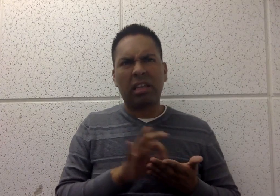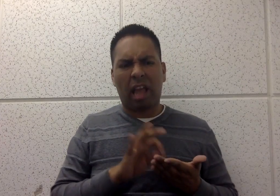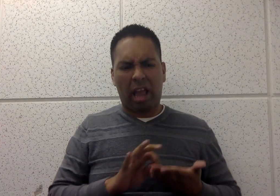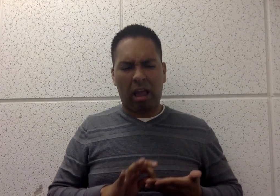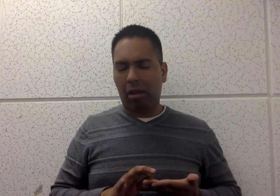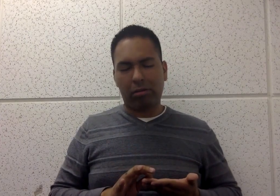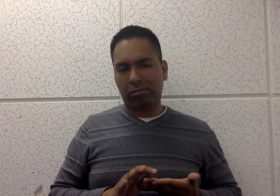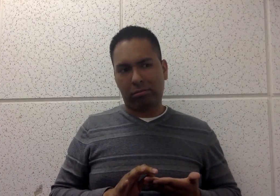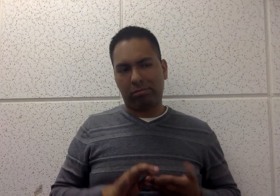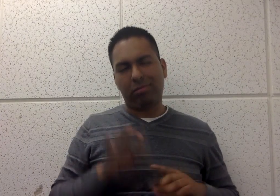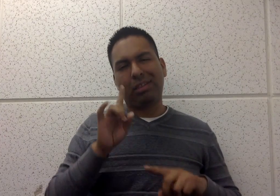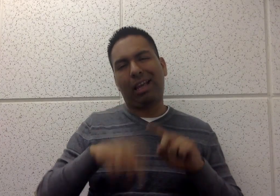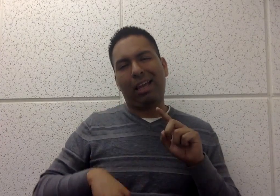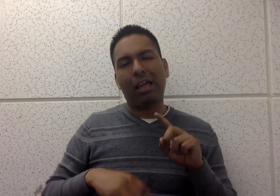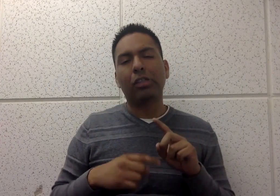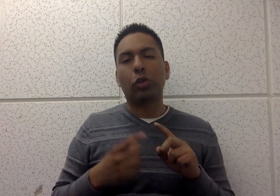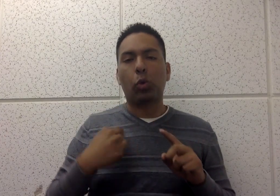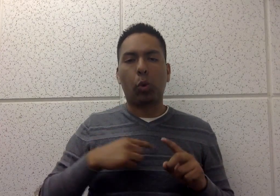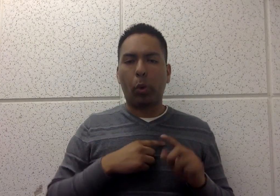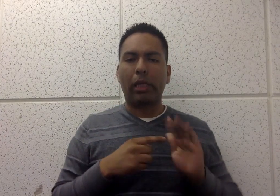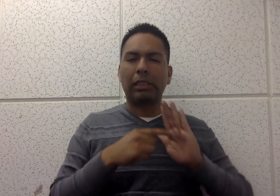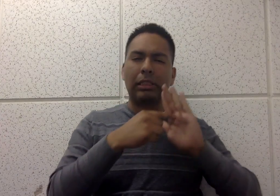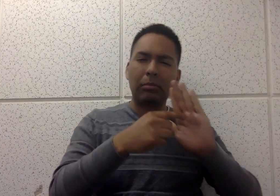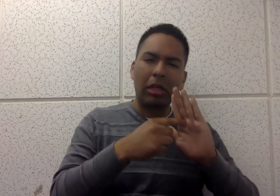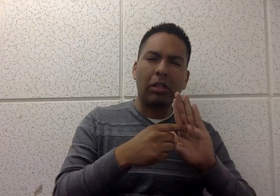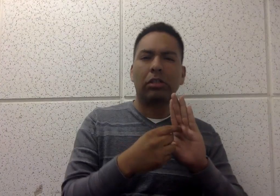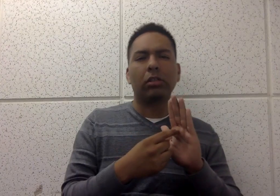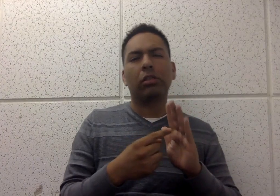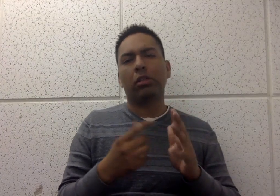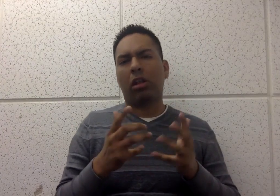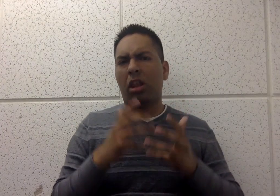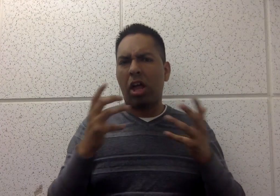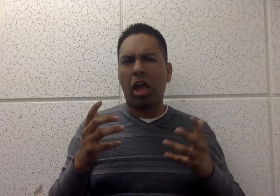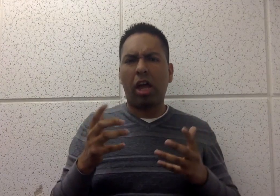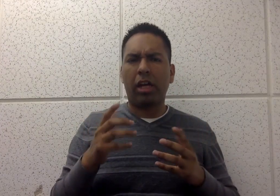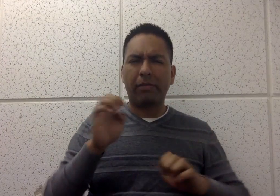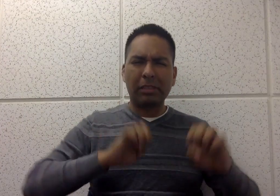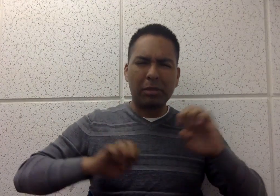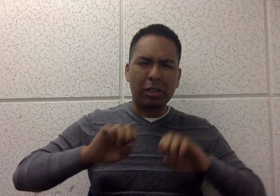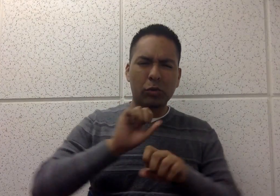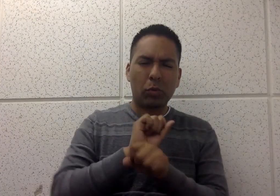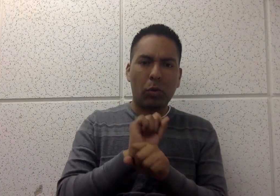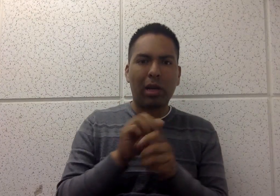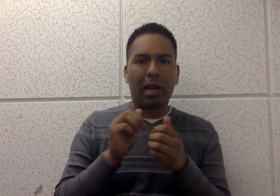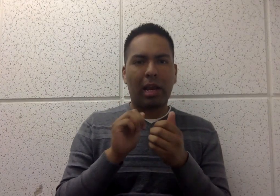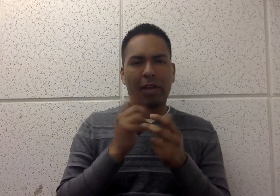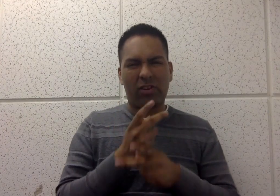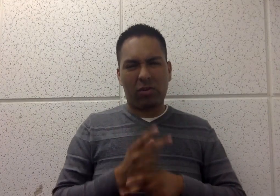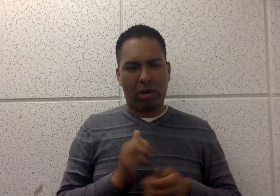do a lot of simulation and modeling and also experimental work to try to figure out how those two kinds of